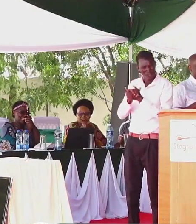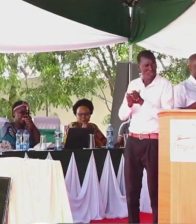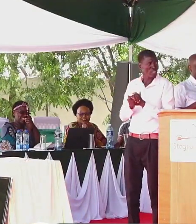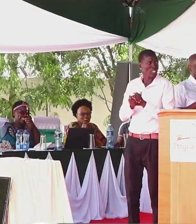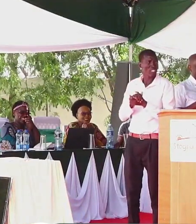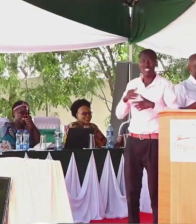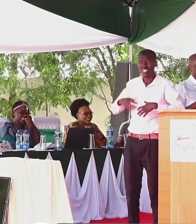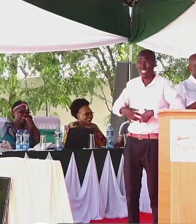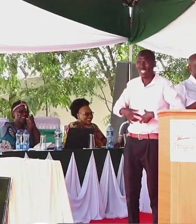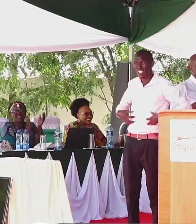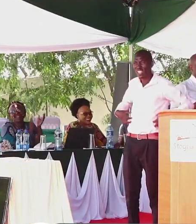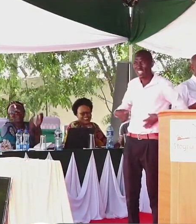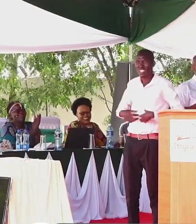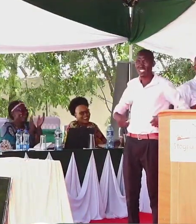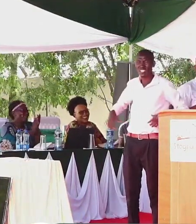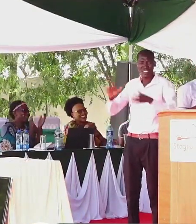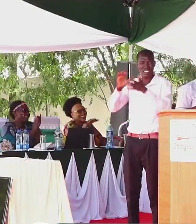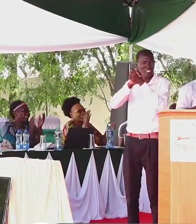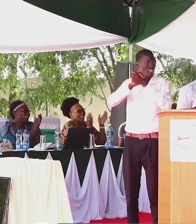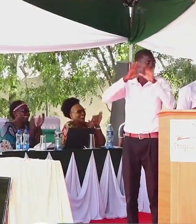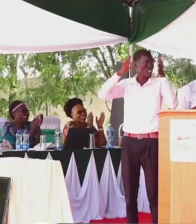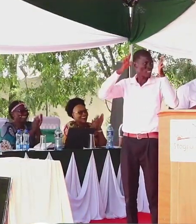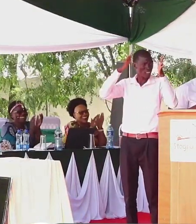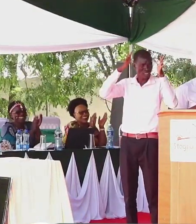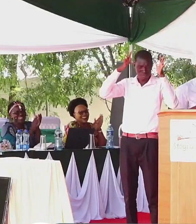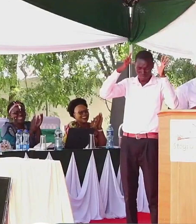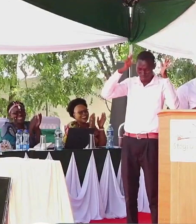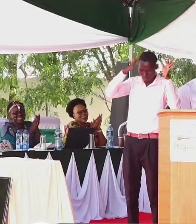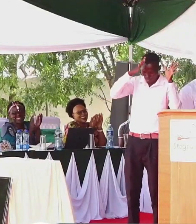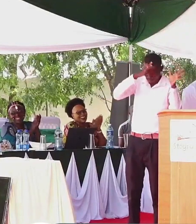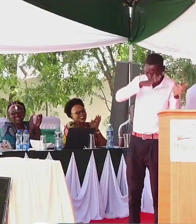meet the standards. Yeah. Thank you very much. Thank you.